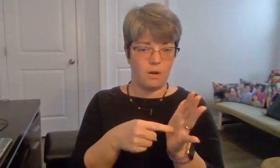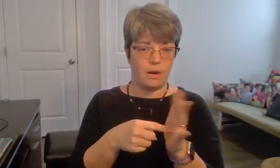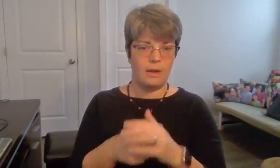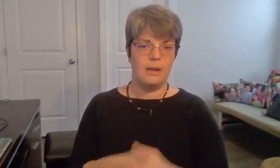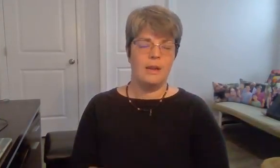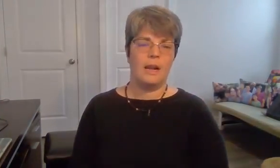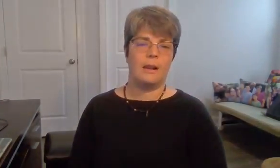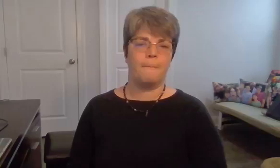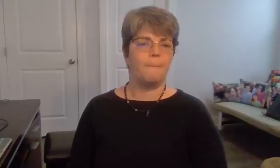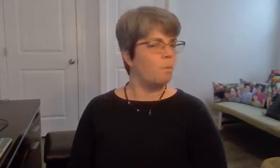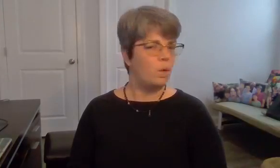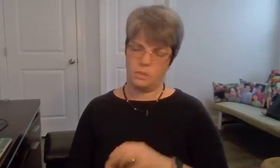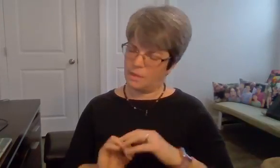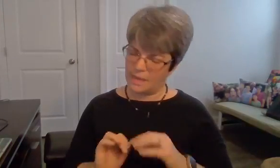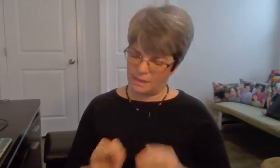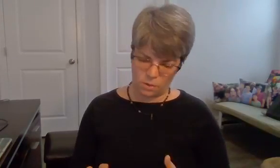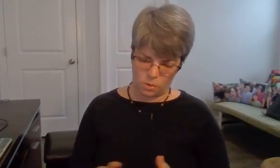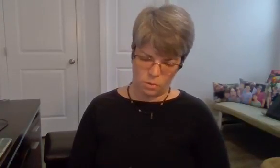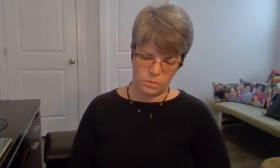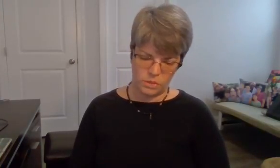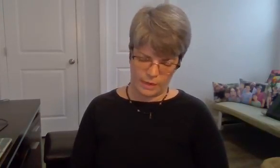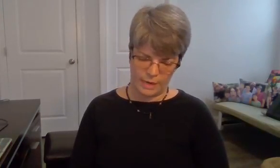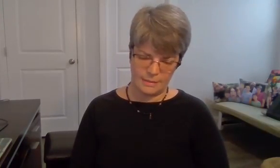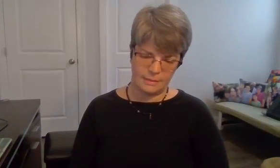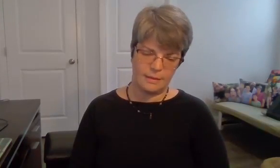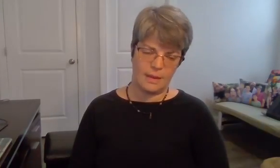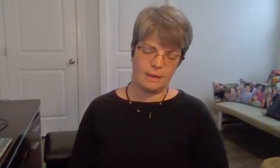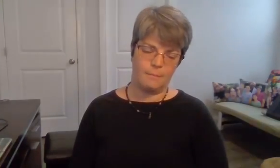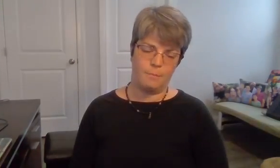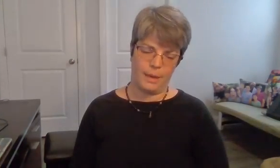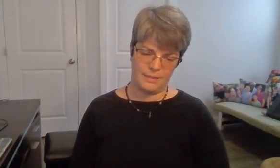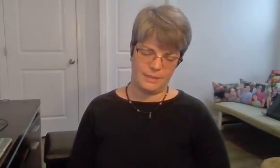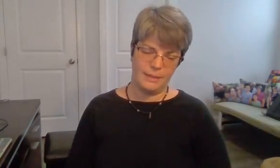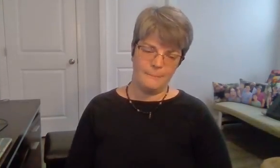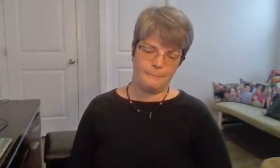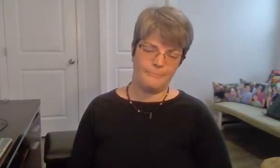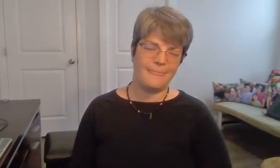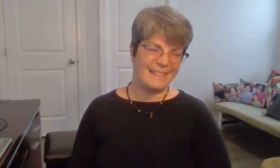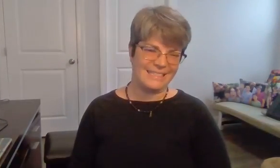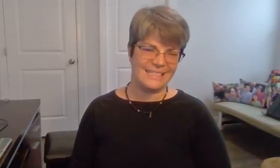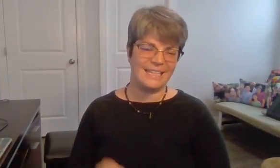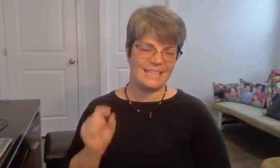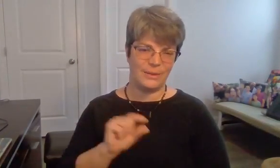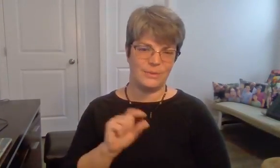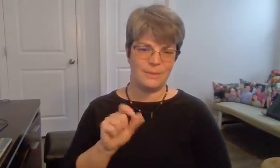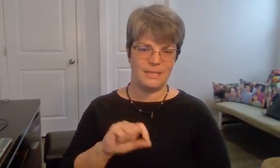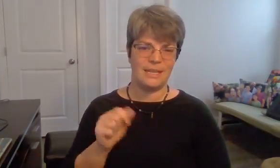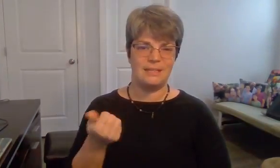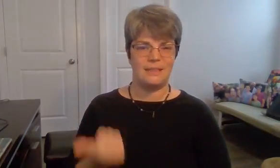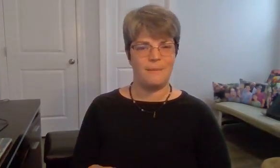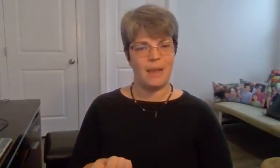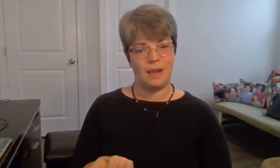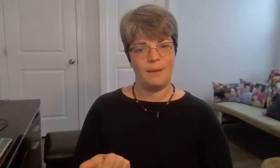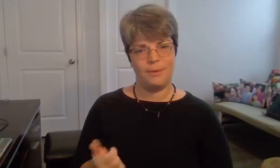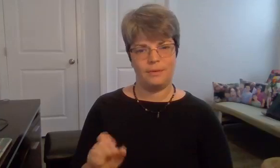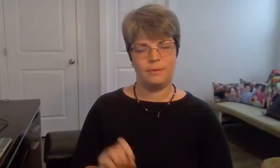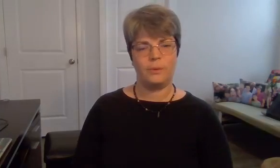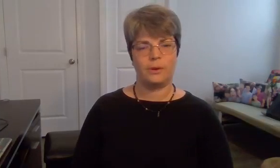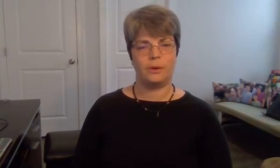more, which again, their goal was great. But so some of the signs that they made up